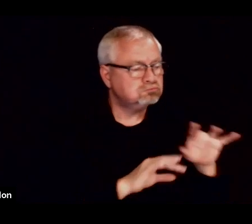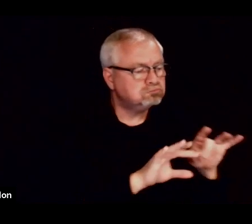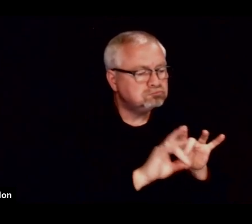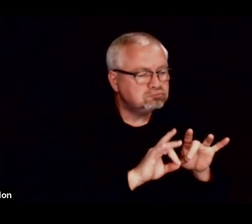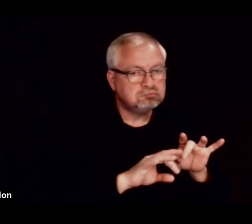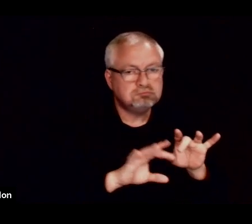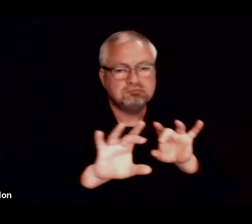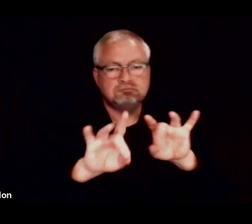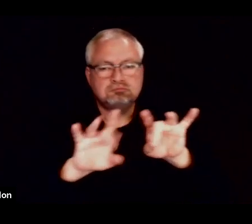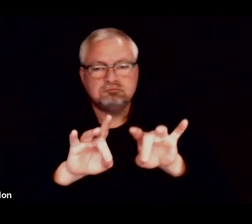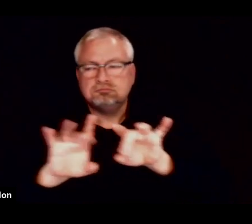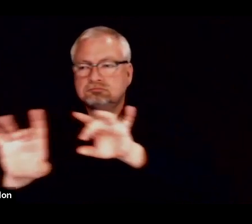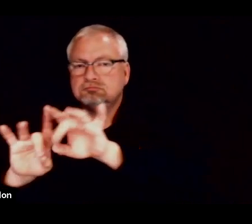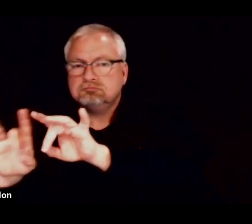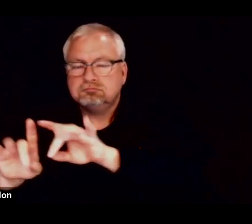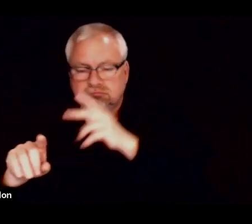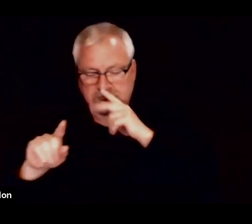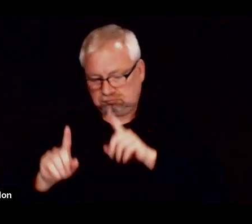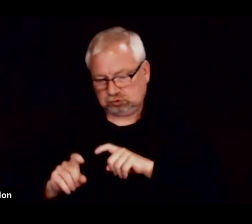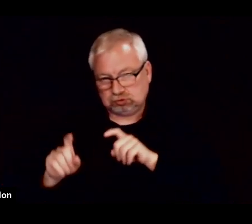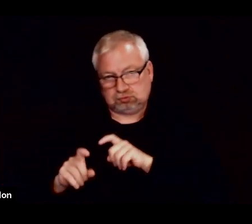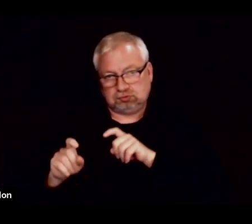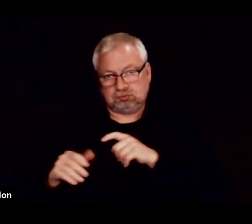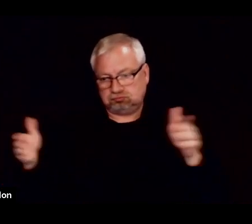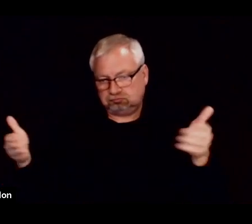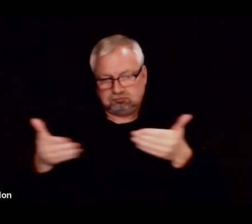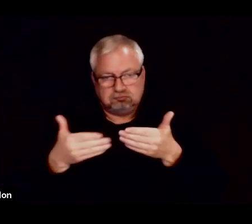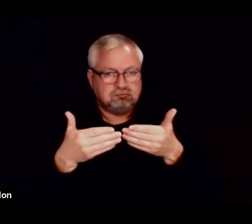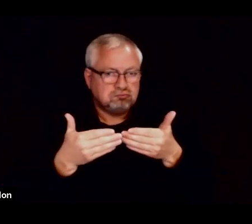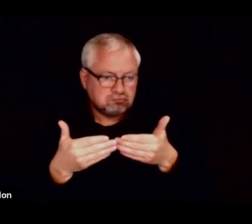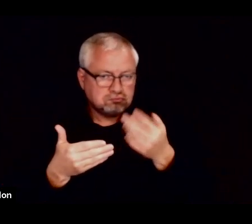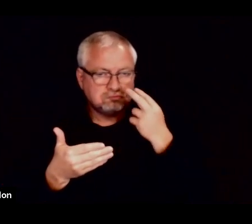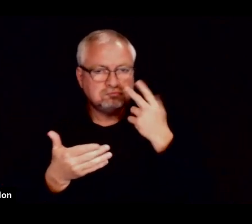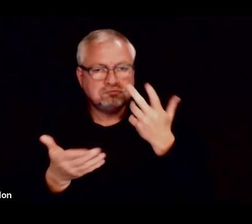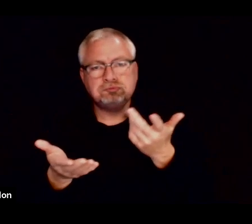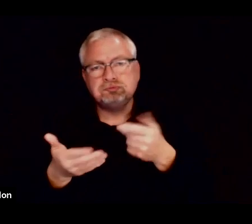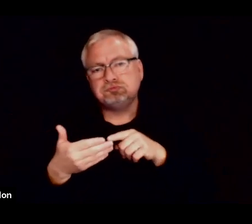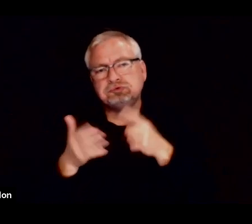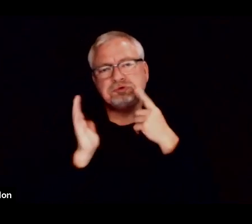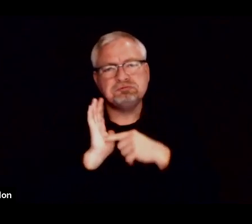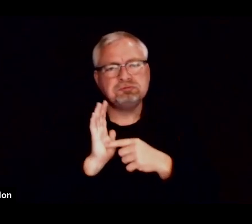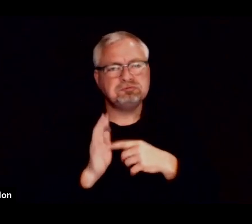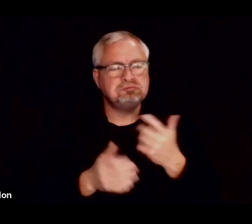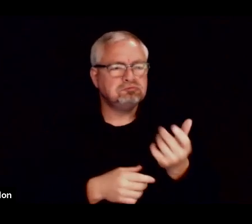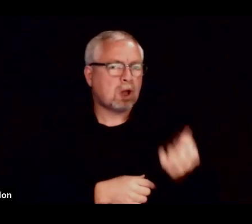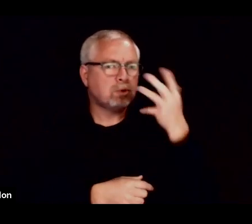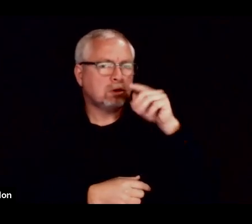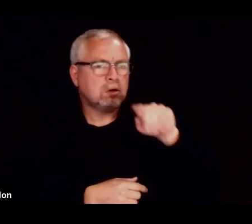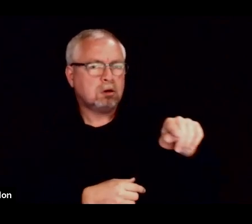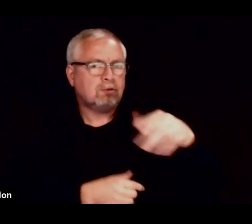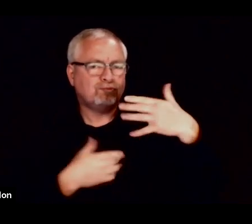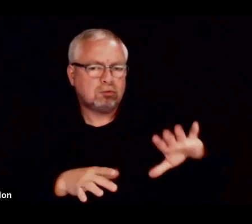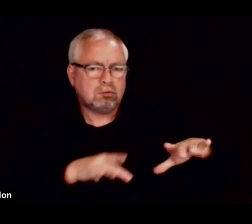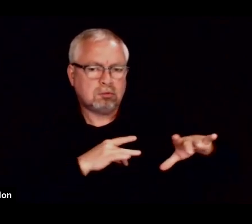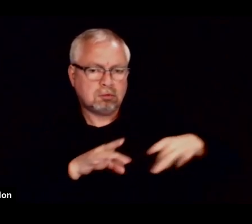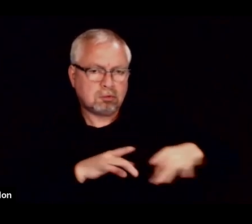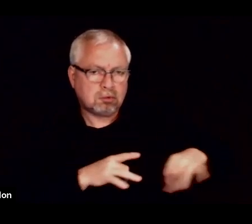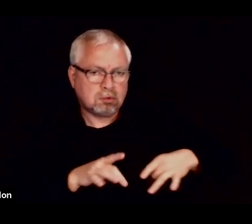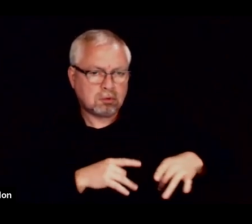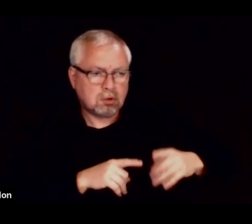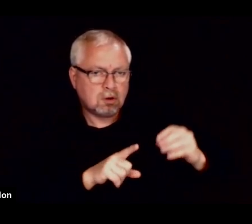amongst that population, what proportion have been exposed. Now, blood bank donors tend to be